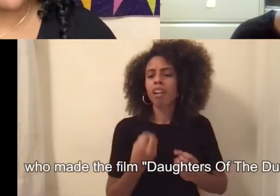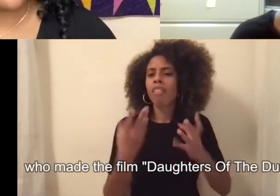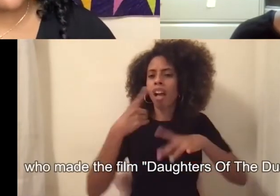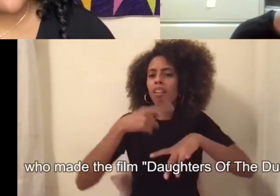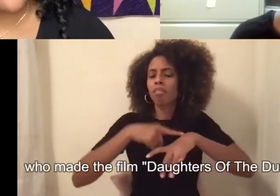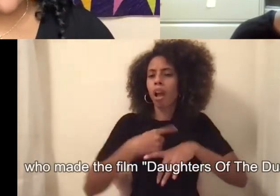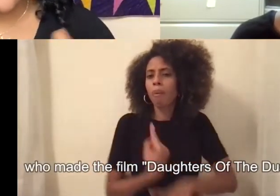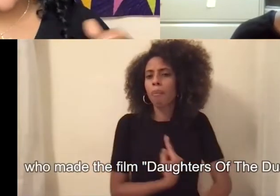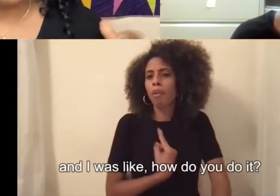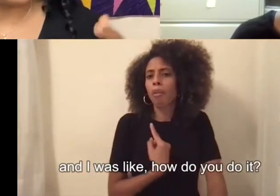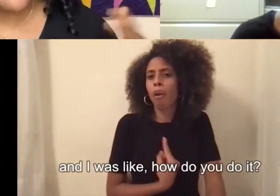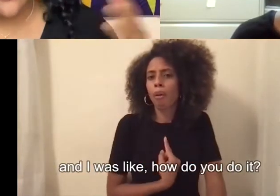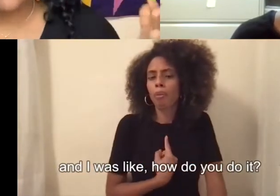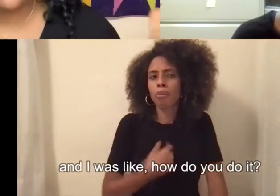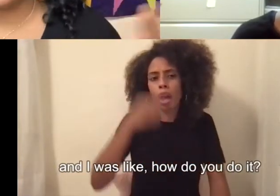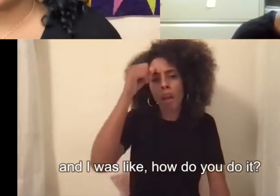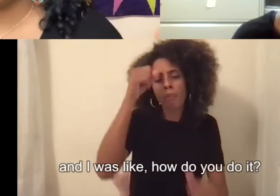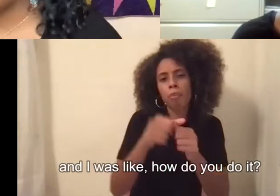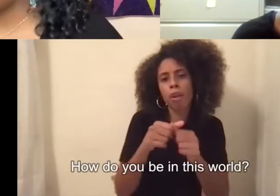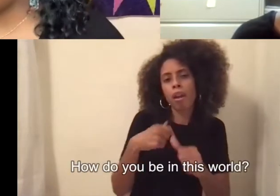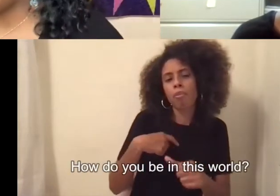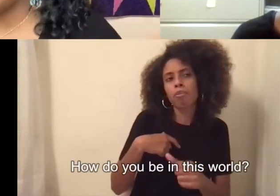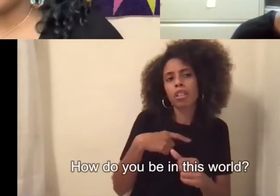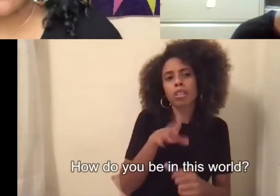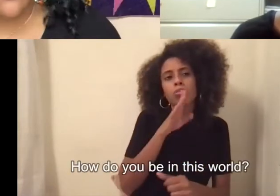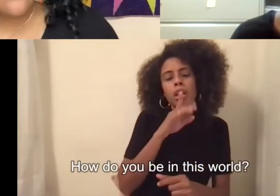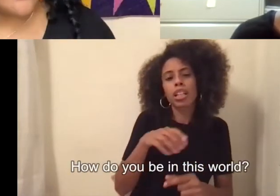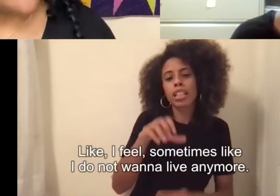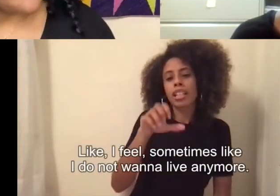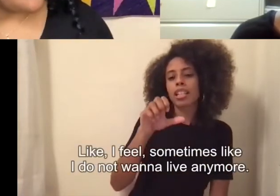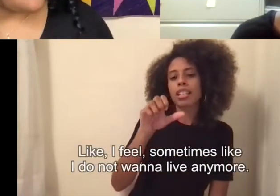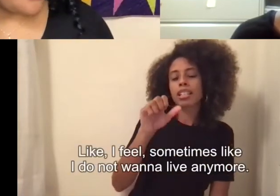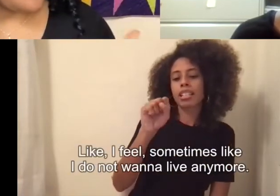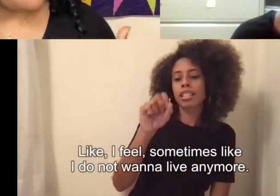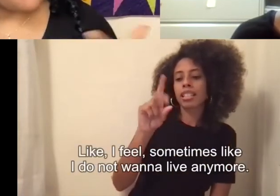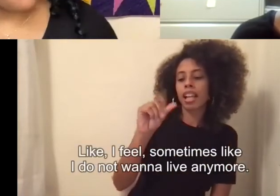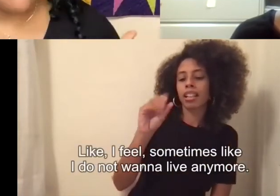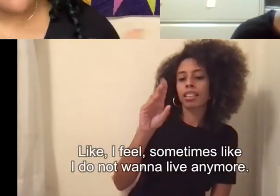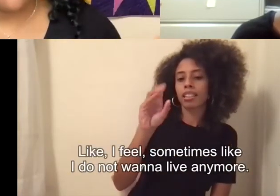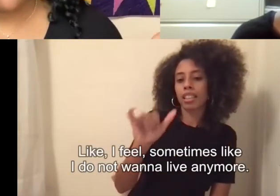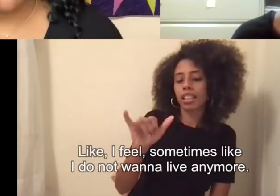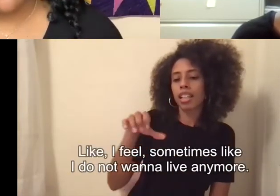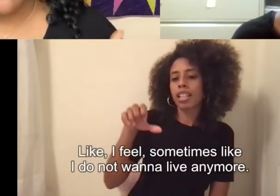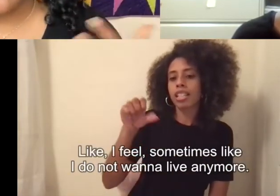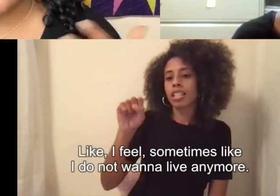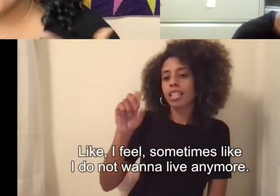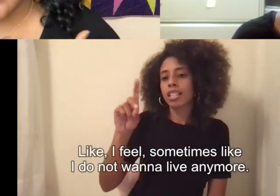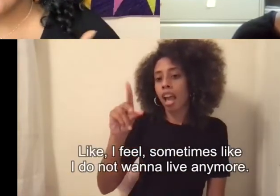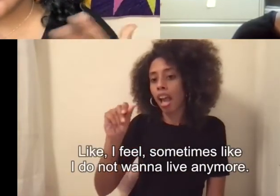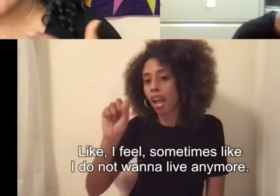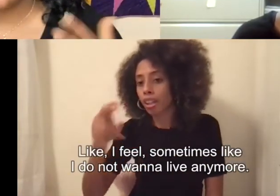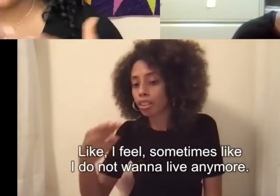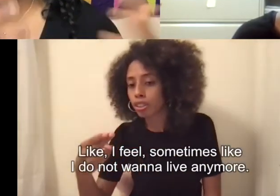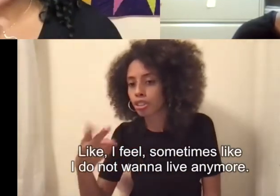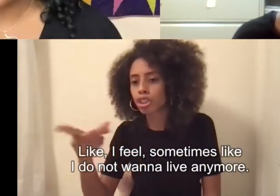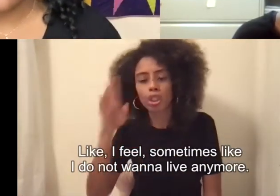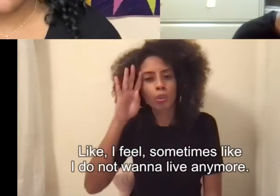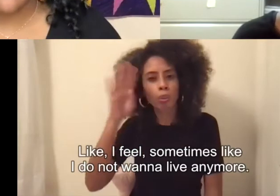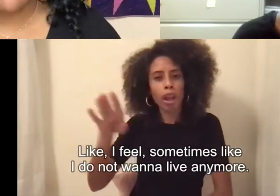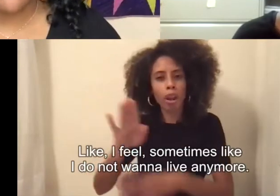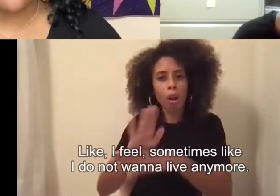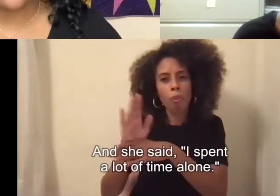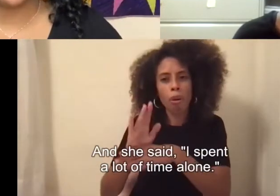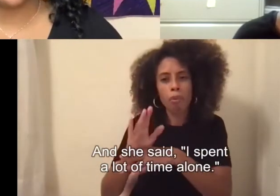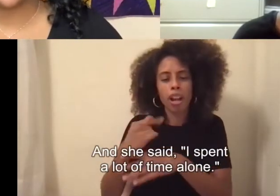film Daughters of the Dust. And I was like, how do you do it? How do you be in this world? Like, I feel, you know, sometimes like I do not want to